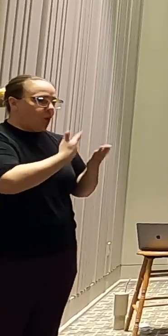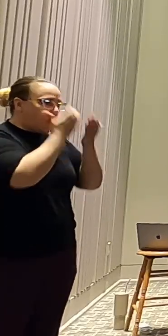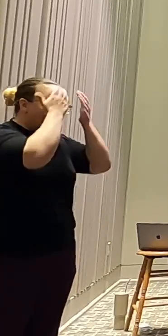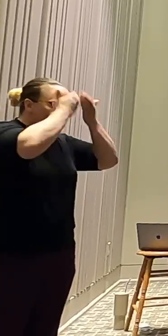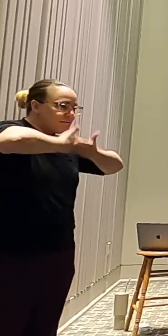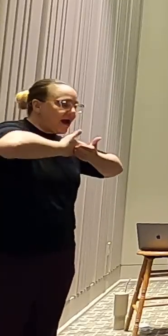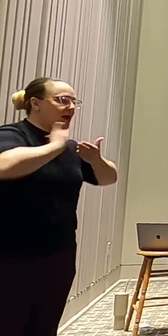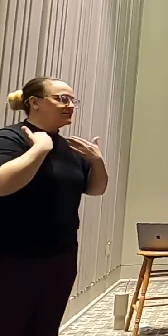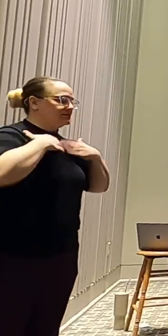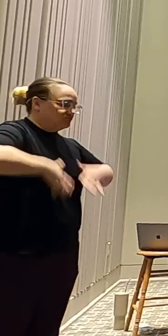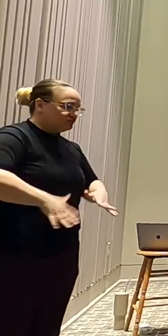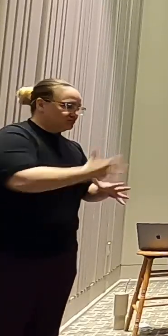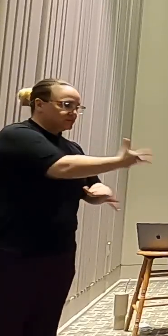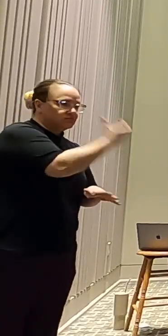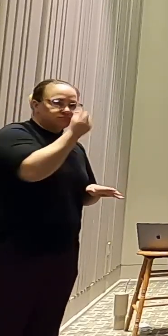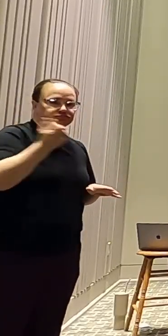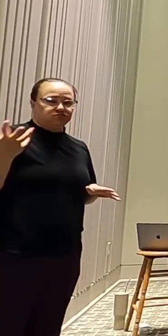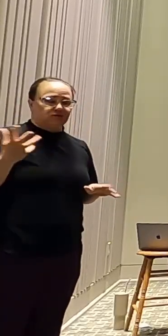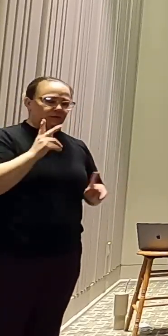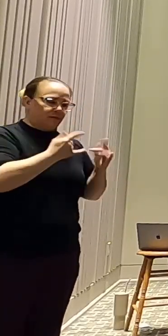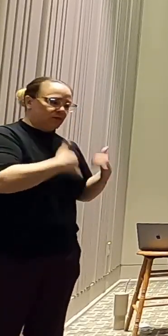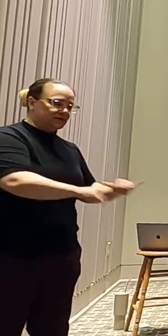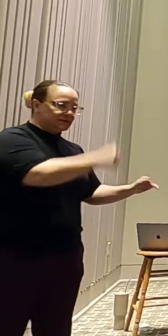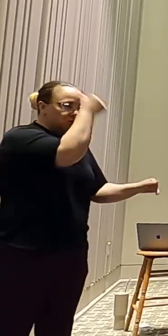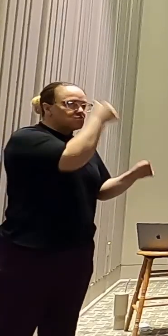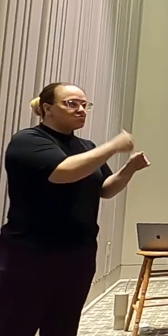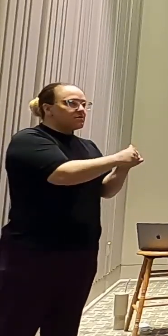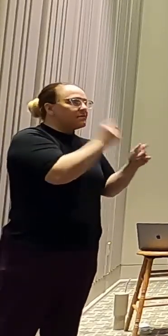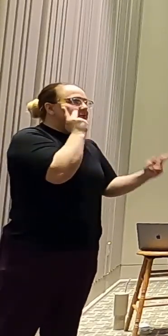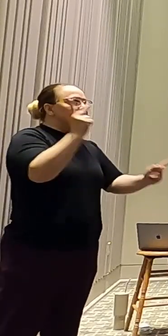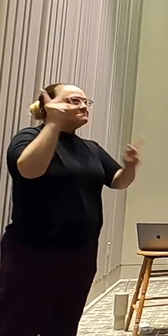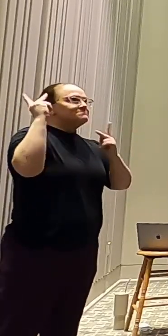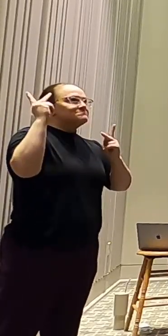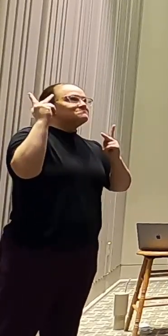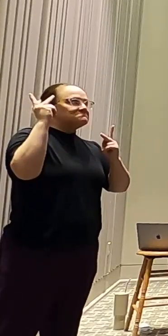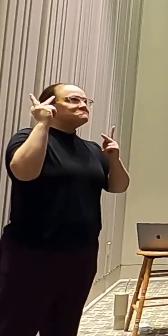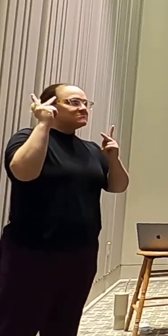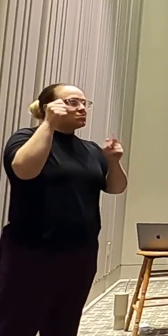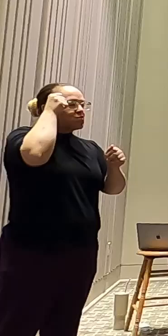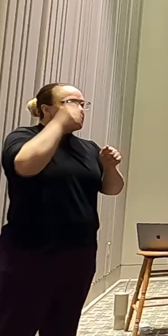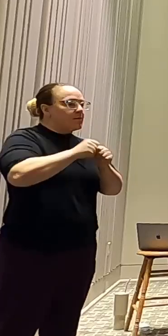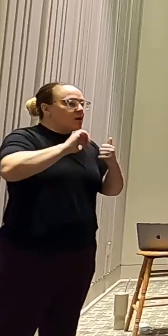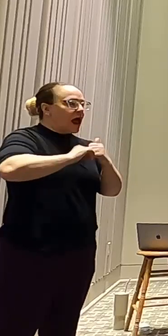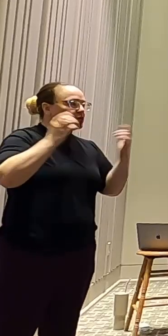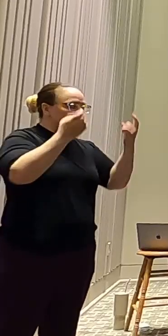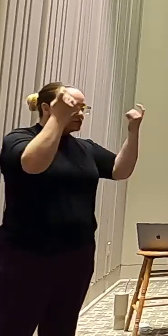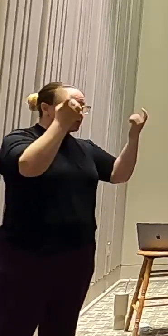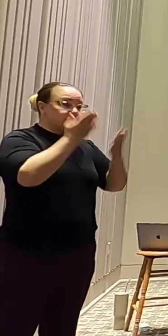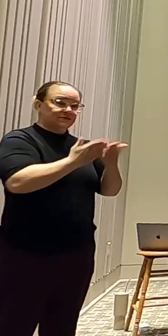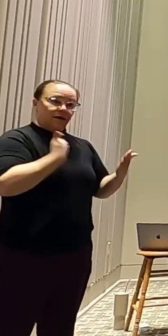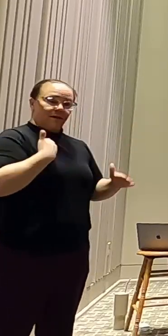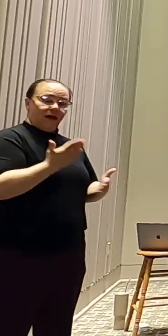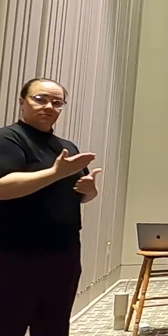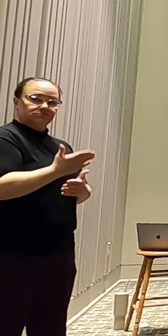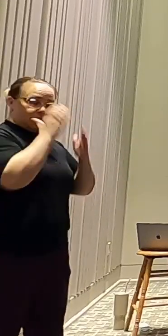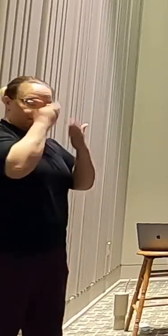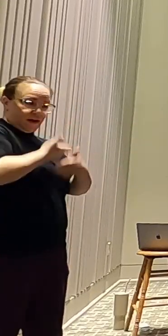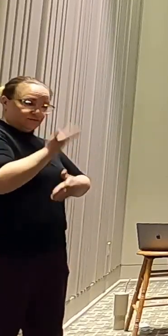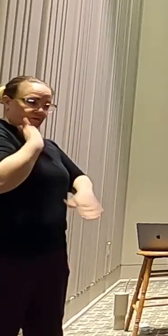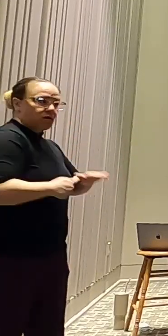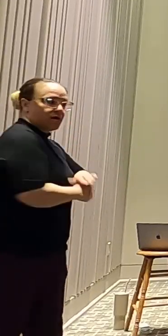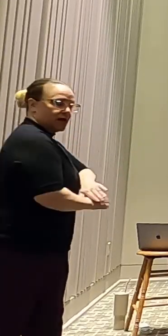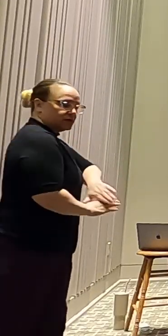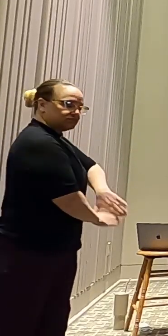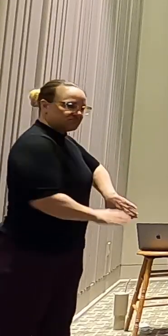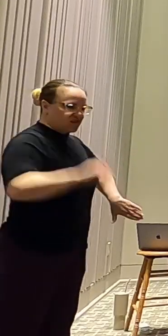still remembered and held the history, remembered the ceremonies, many hid some masks to prevent them from being looted. They